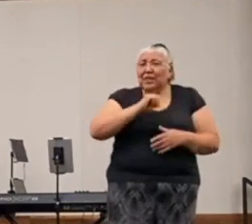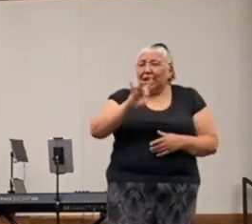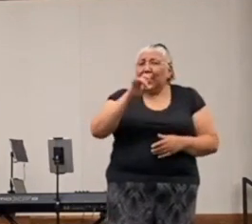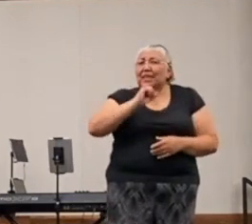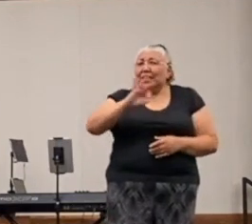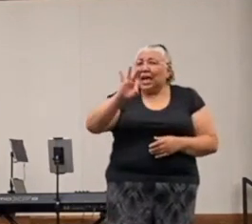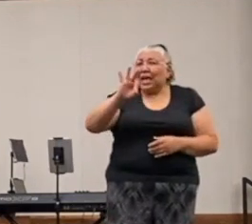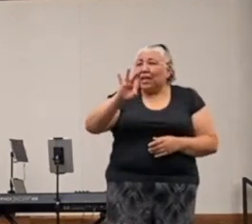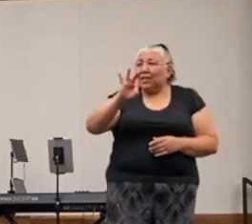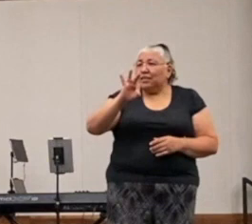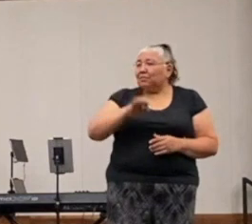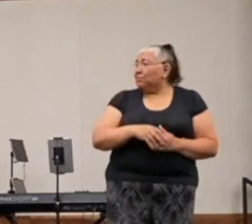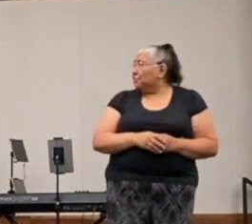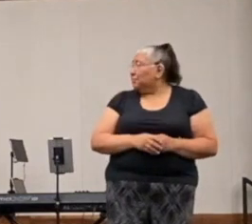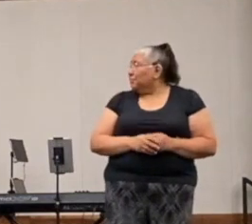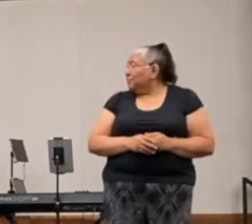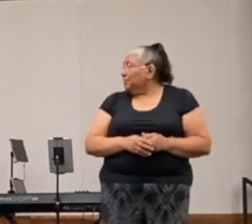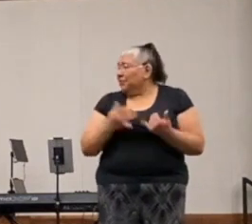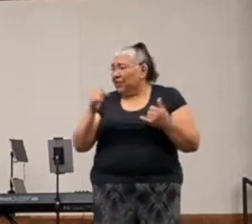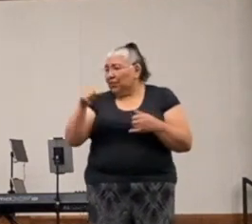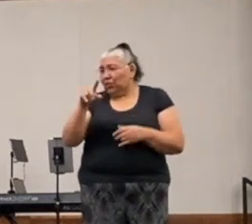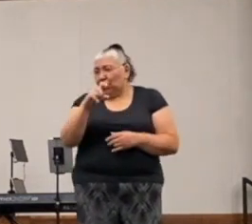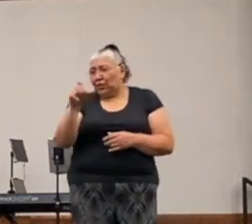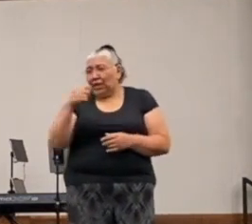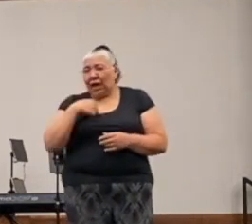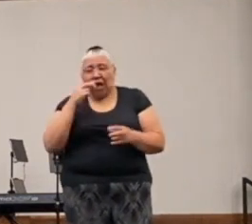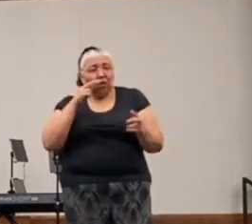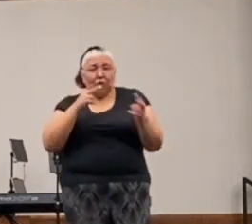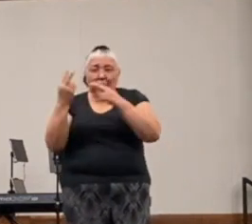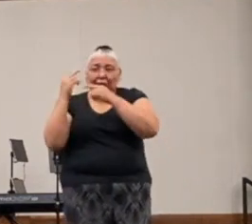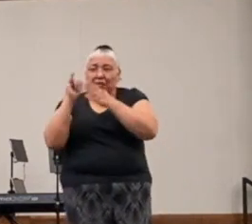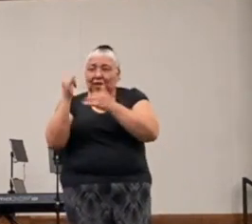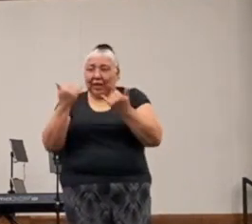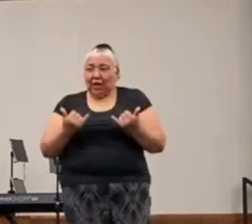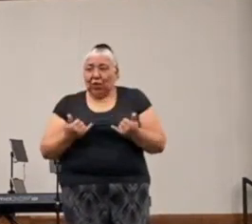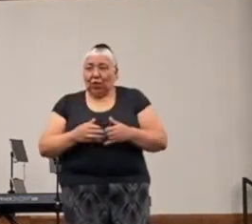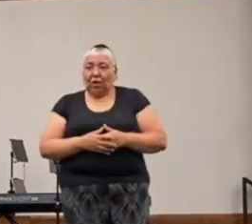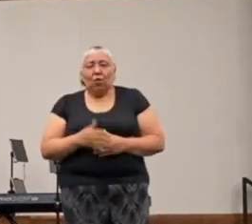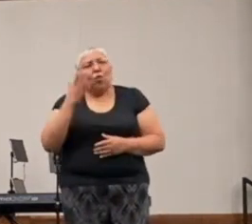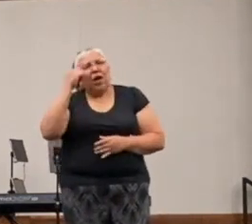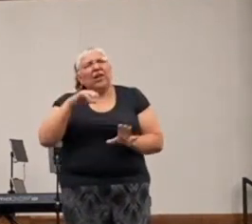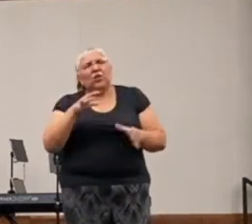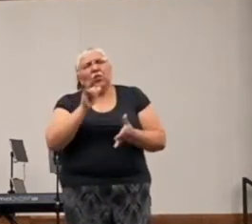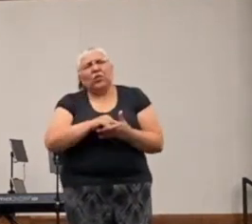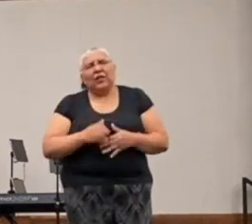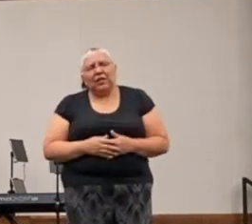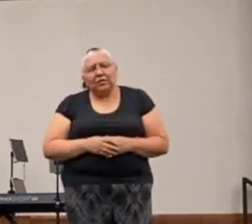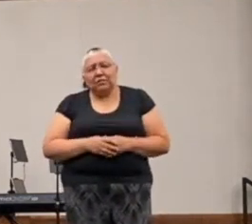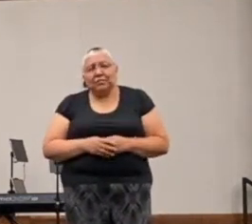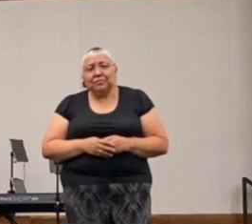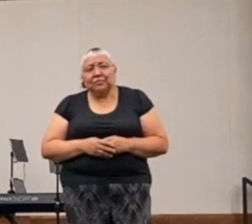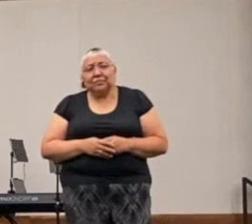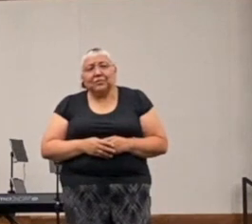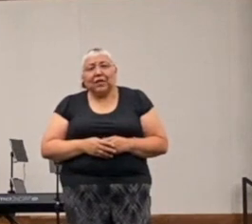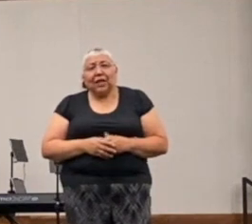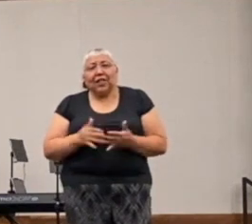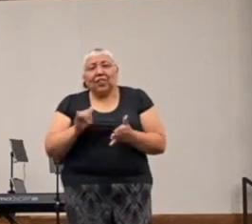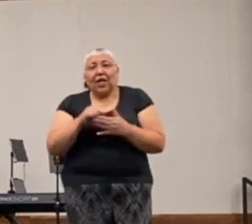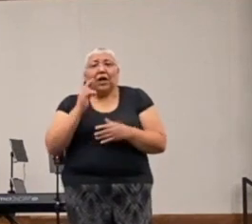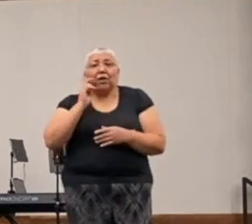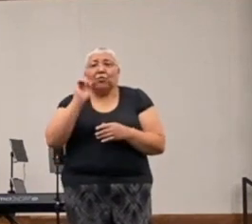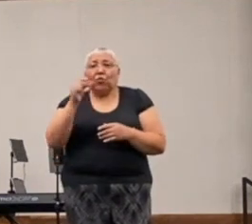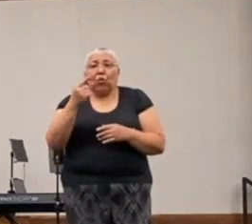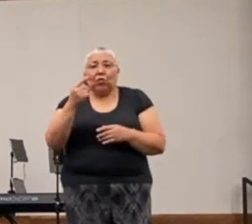8 or 9. Now here's the question, as I look back on it now, why did I do that? Because that gum only